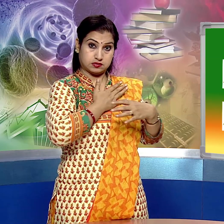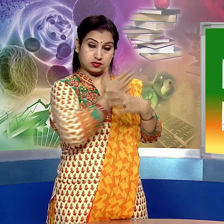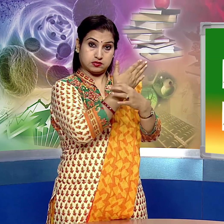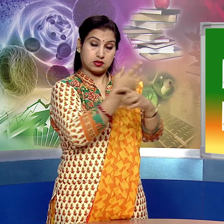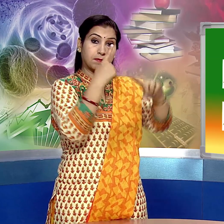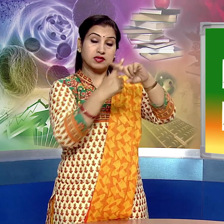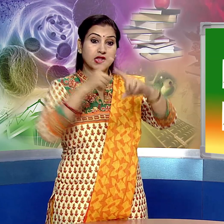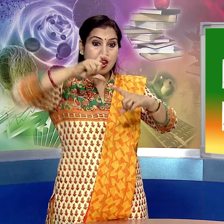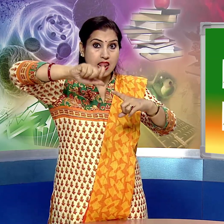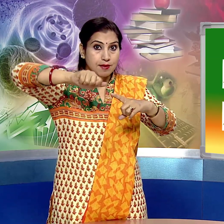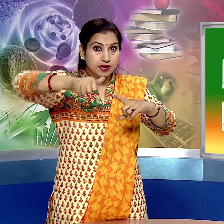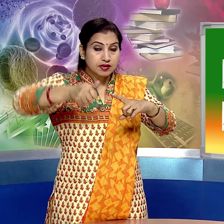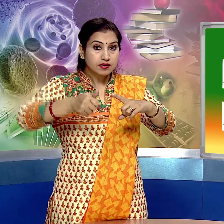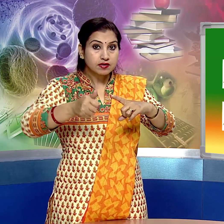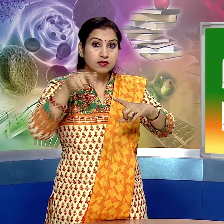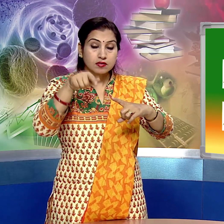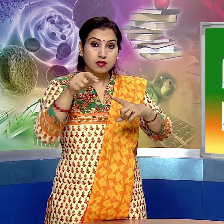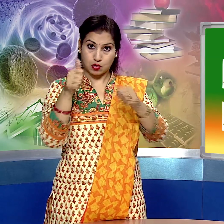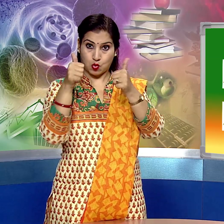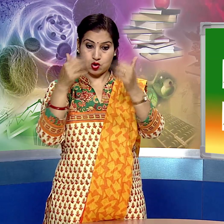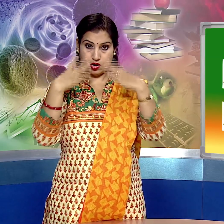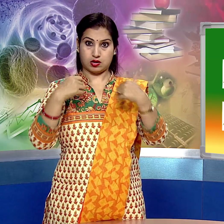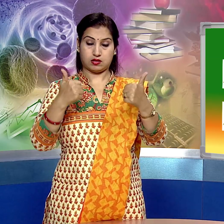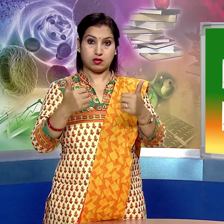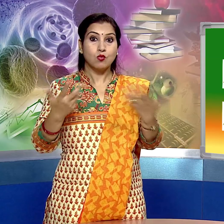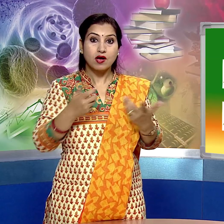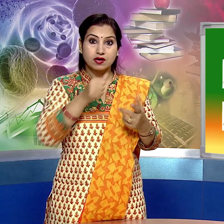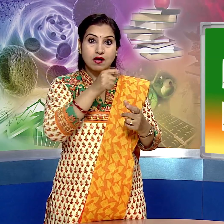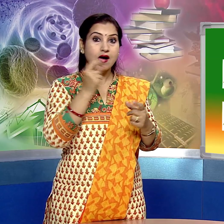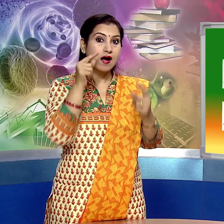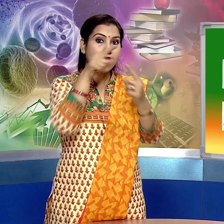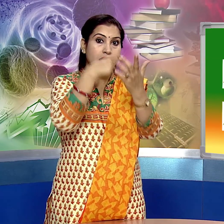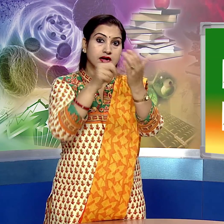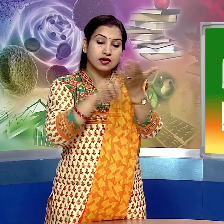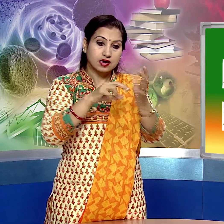taken with lemon is good for iron absorption.